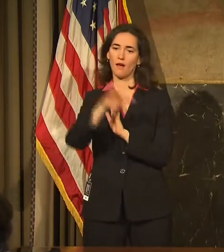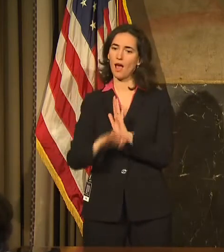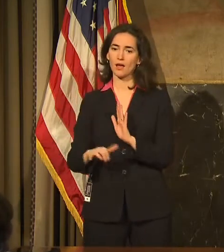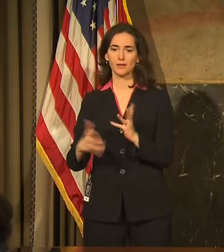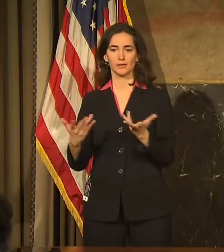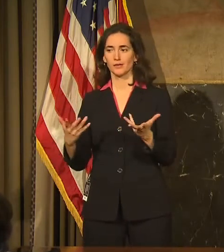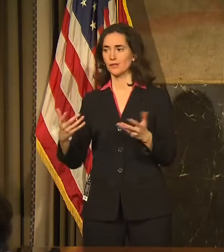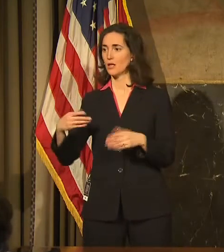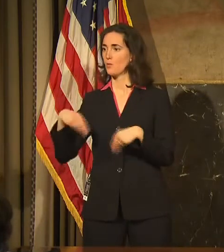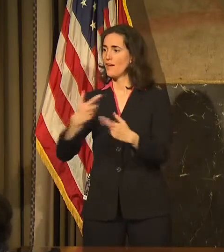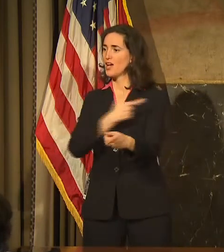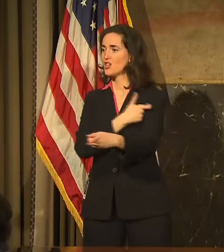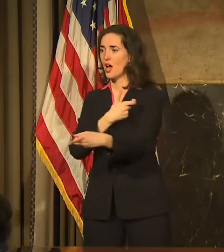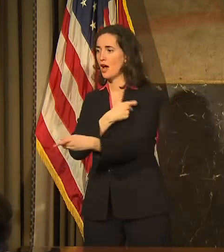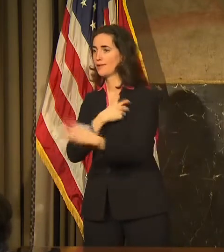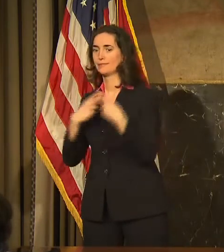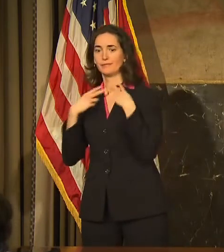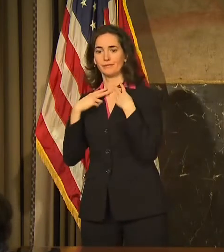right now.